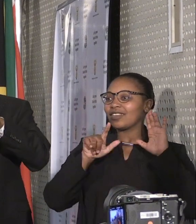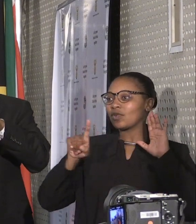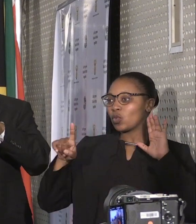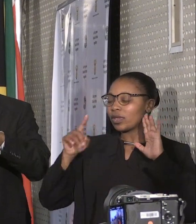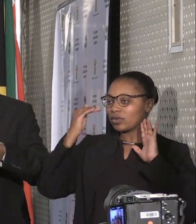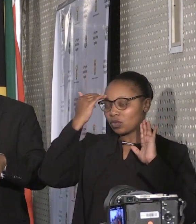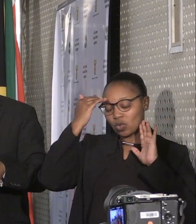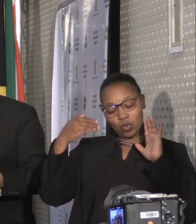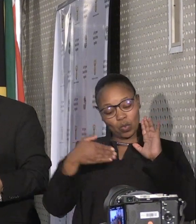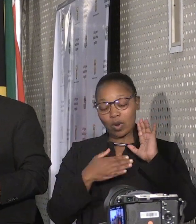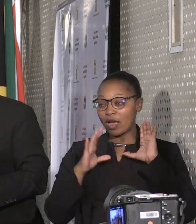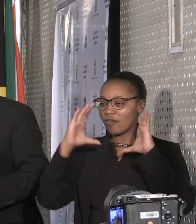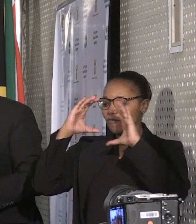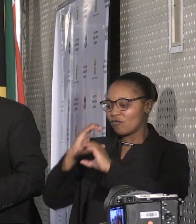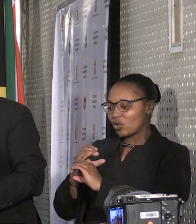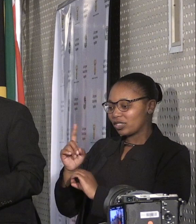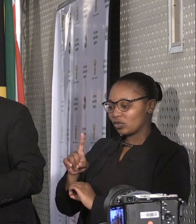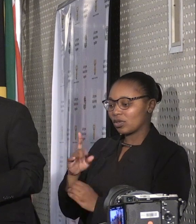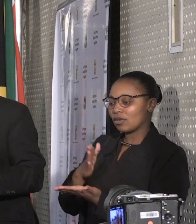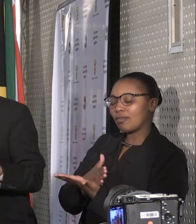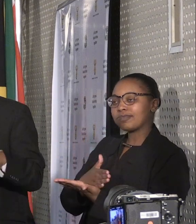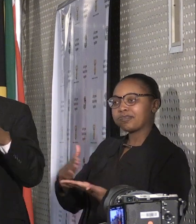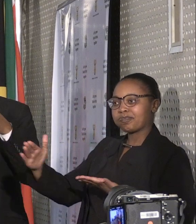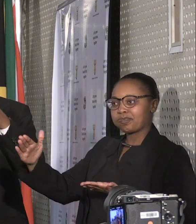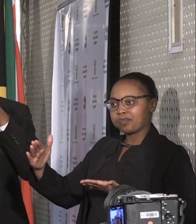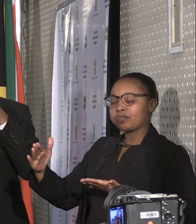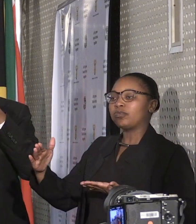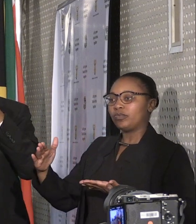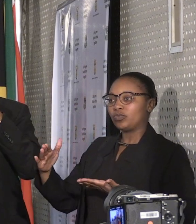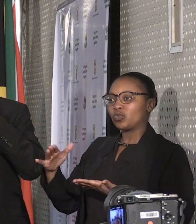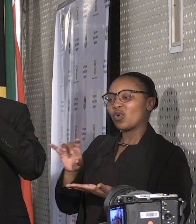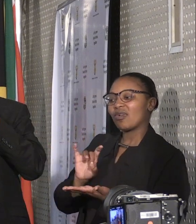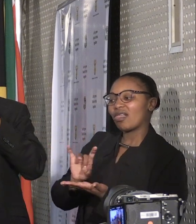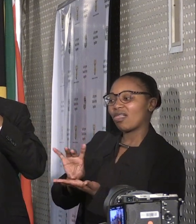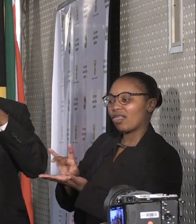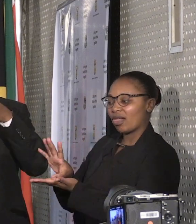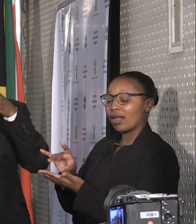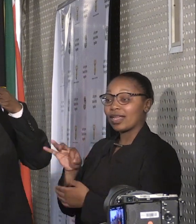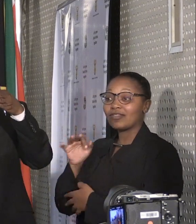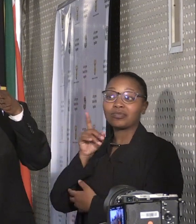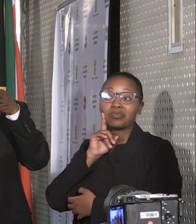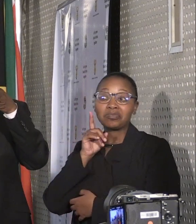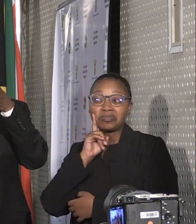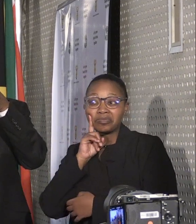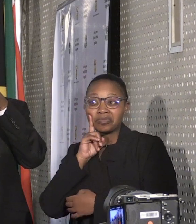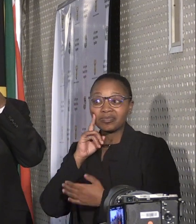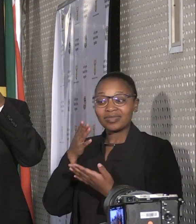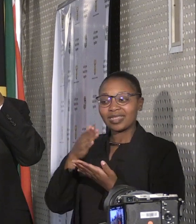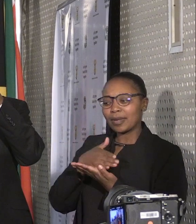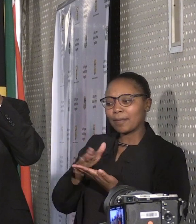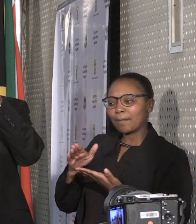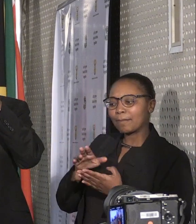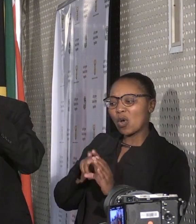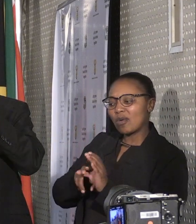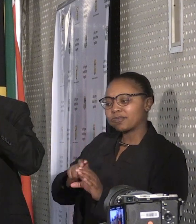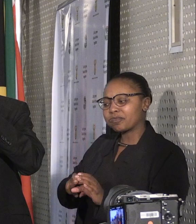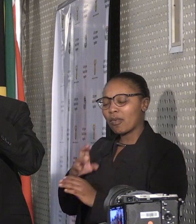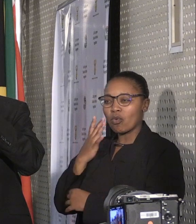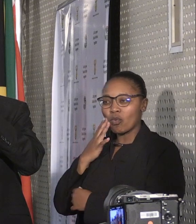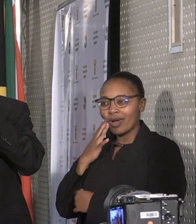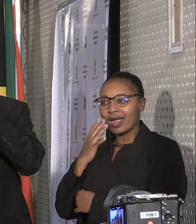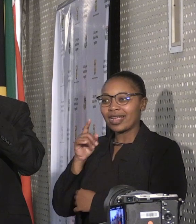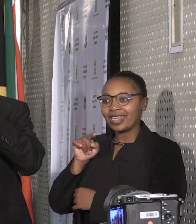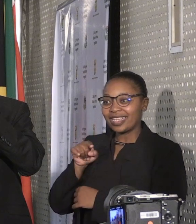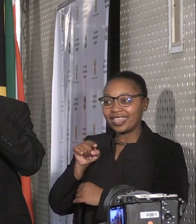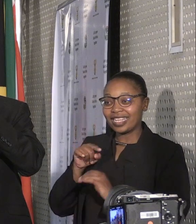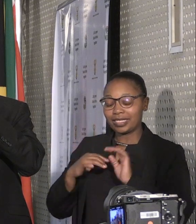item deals with removal. If you check when did they leave and when was the factoring of